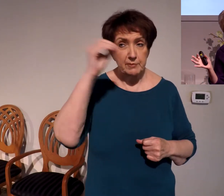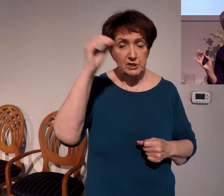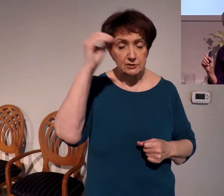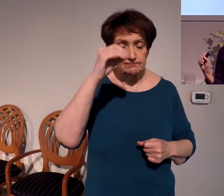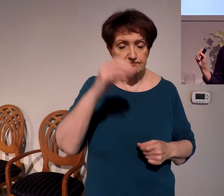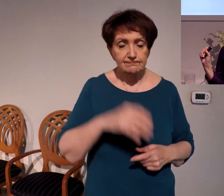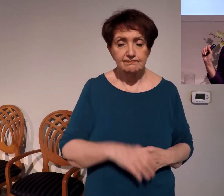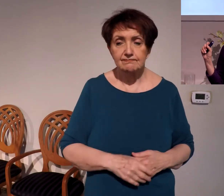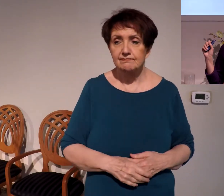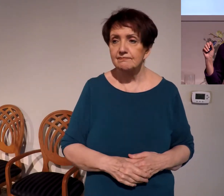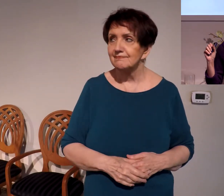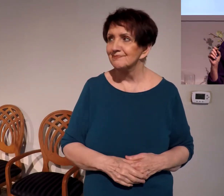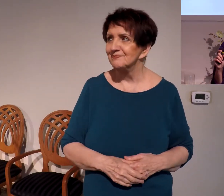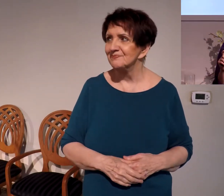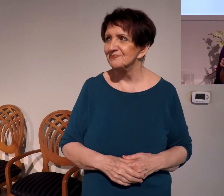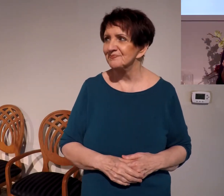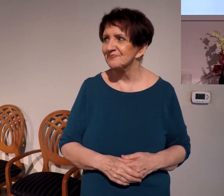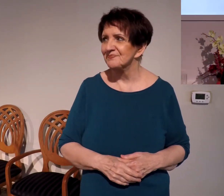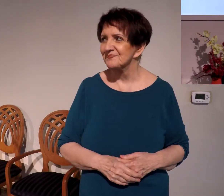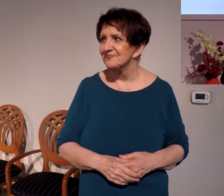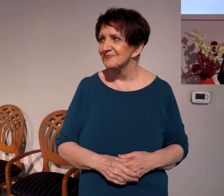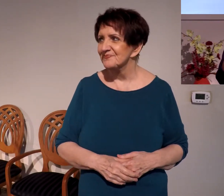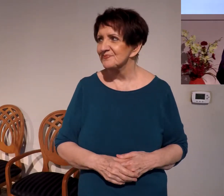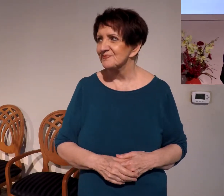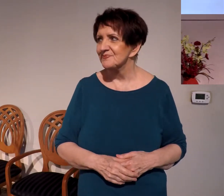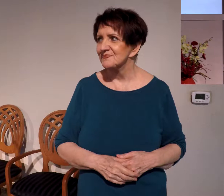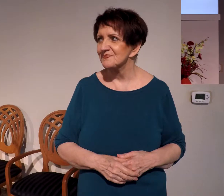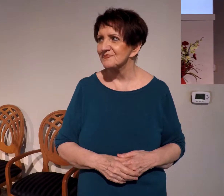As if that's a big surprise.